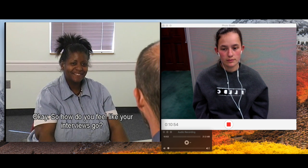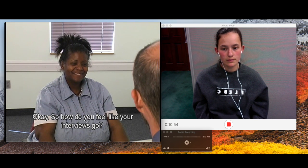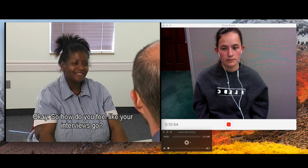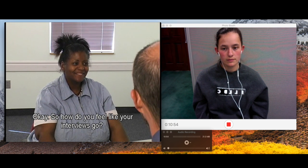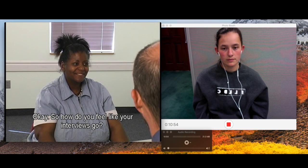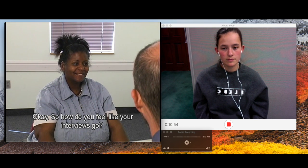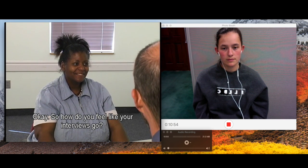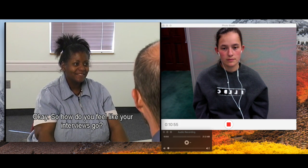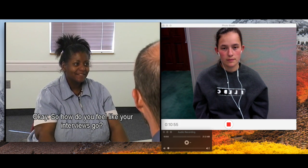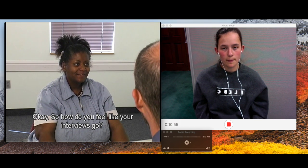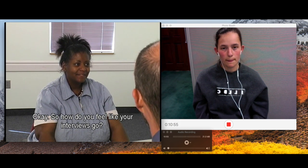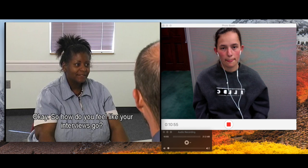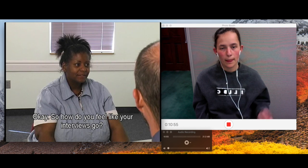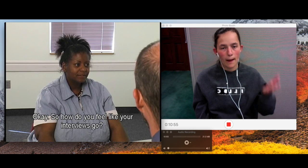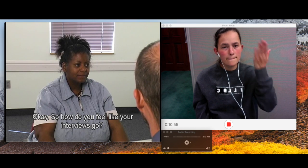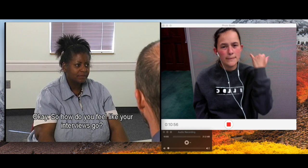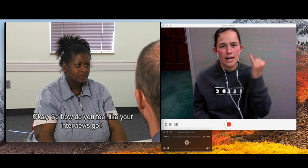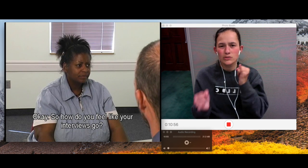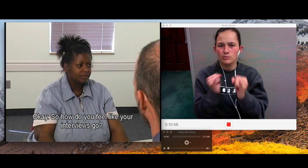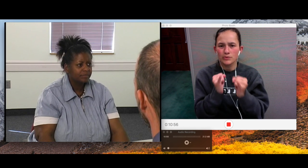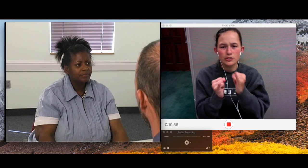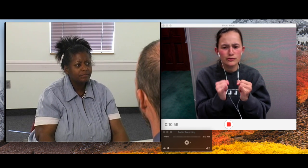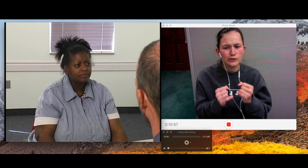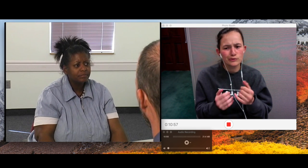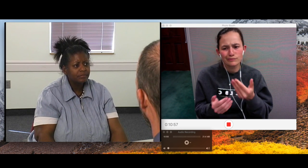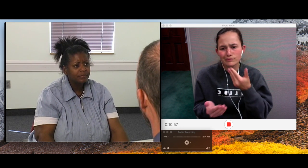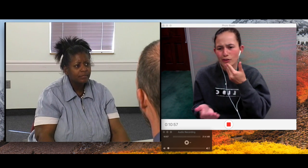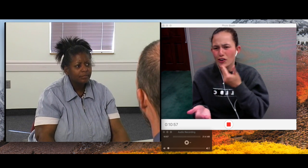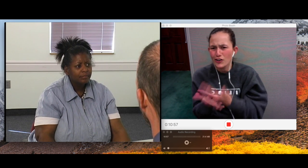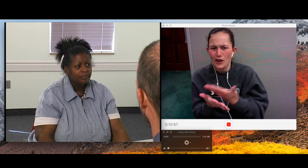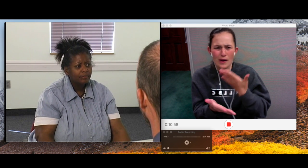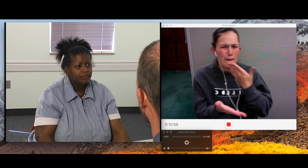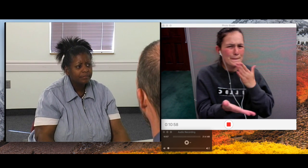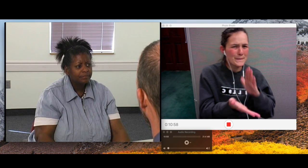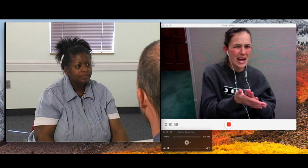So how do you feel like your interviews go?